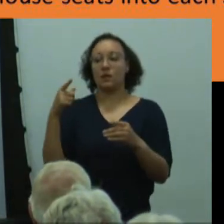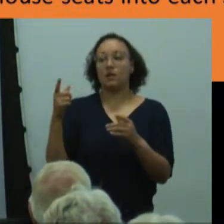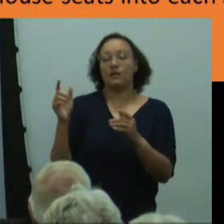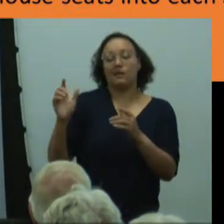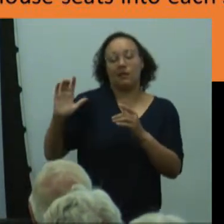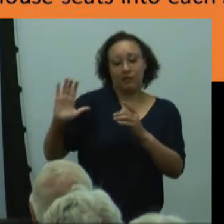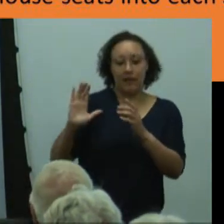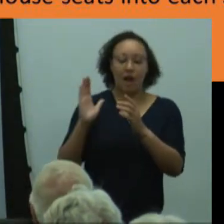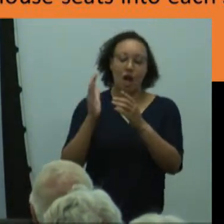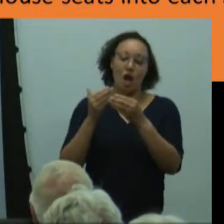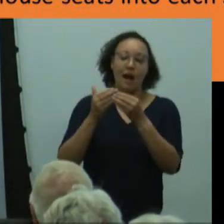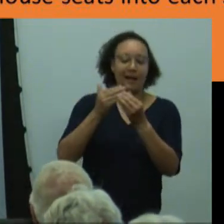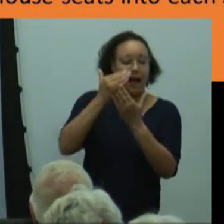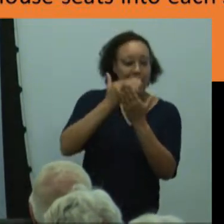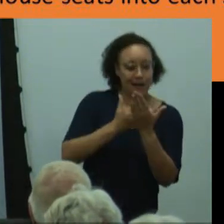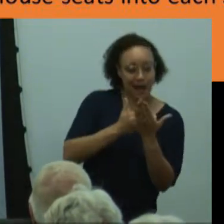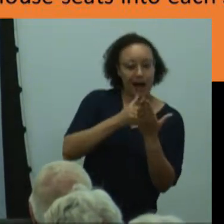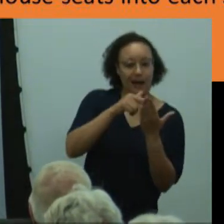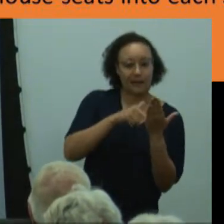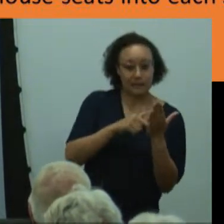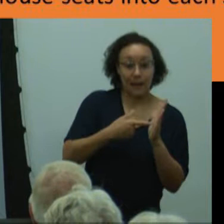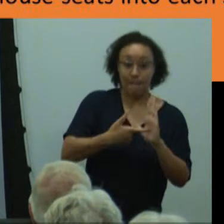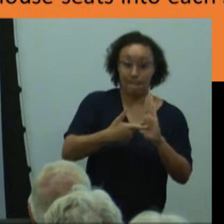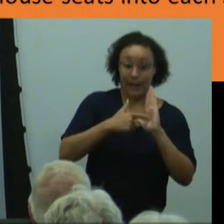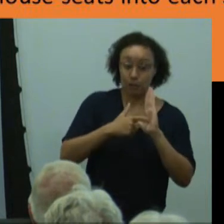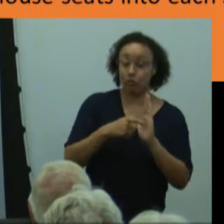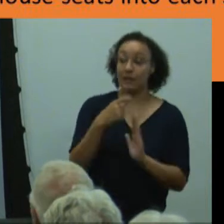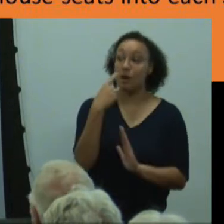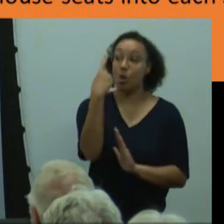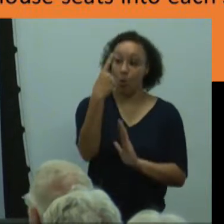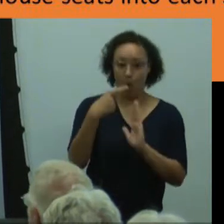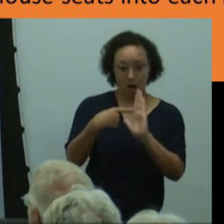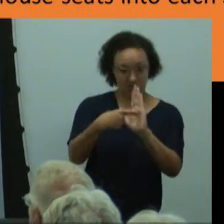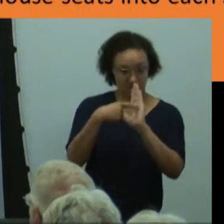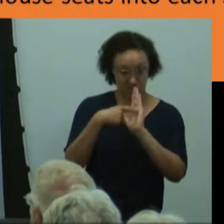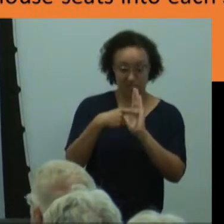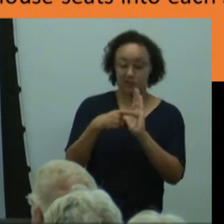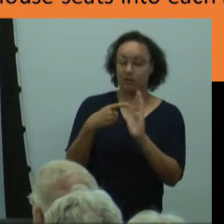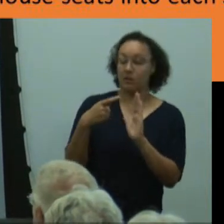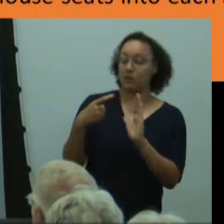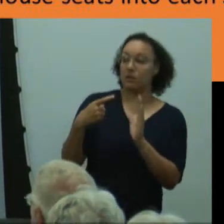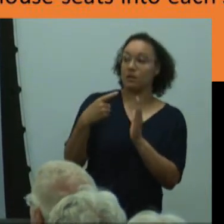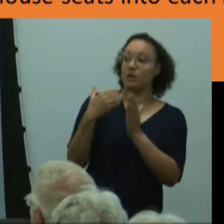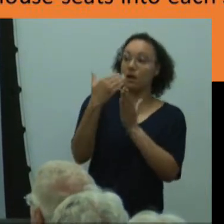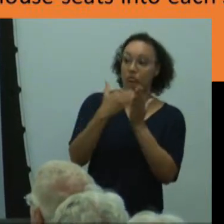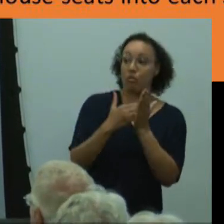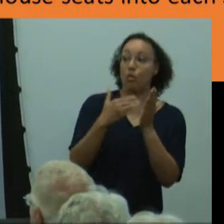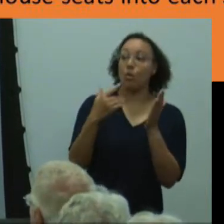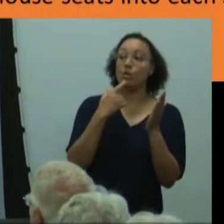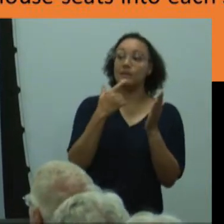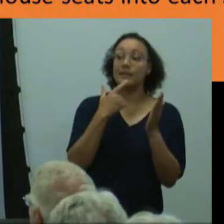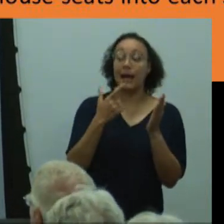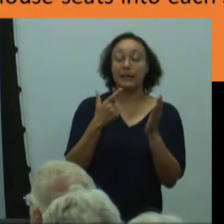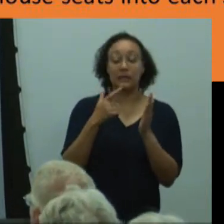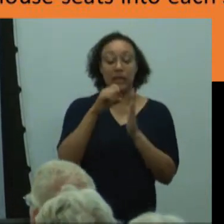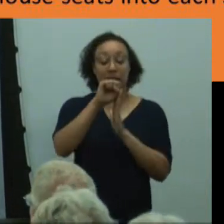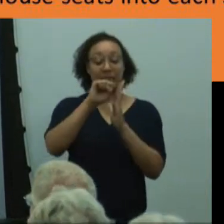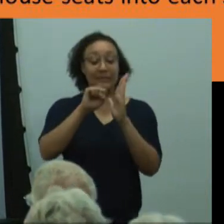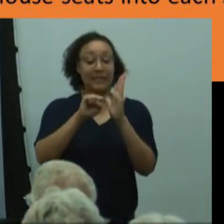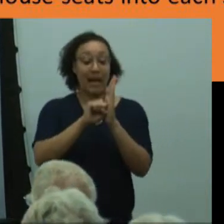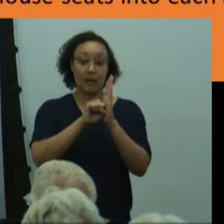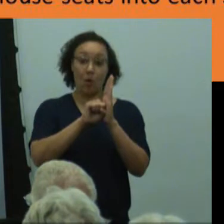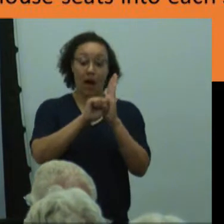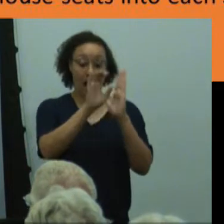won't go through all of them, but a major mandatory guideline that was mentioned previously is the statewide proportional